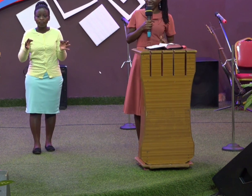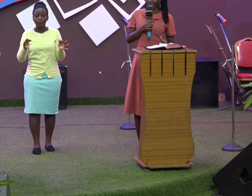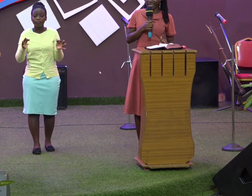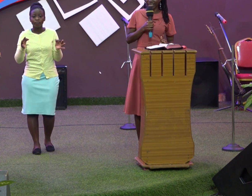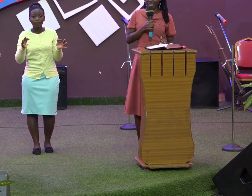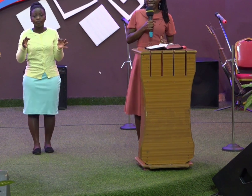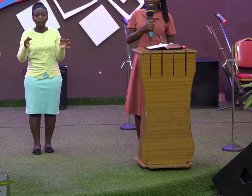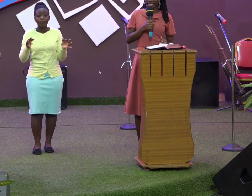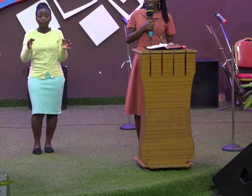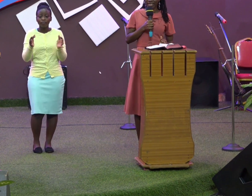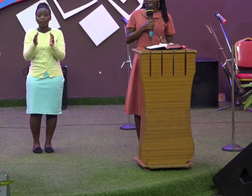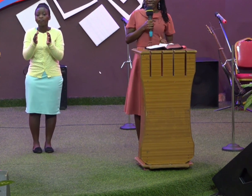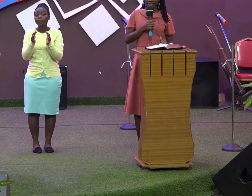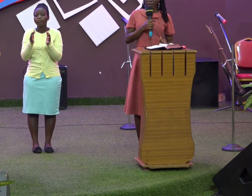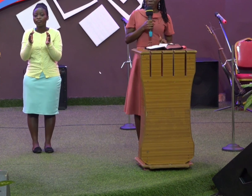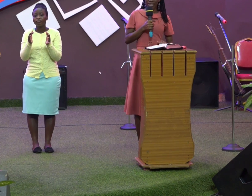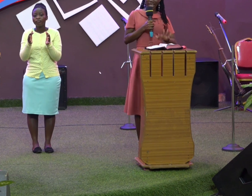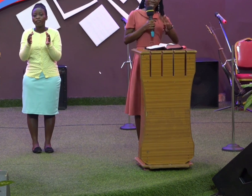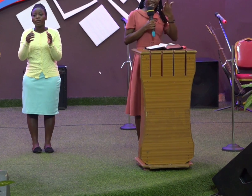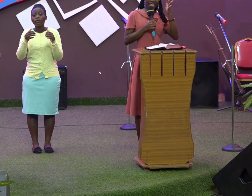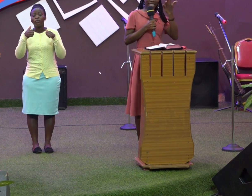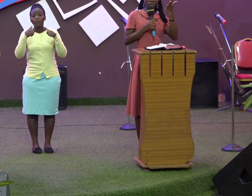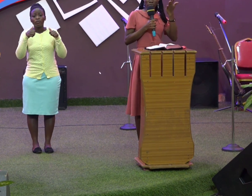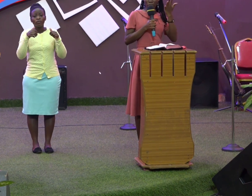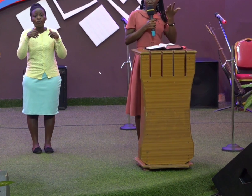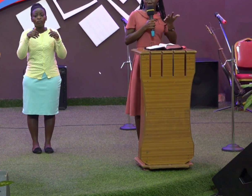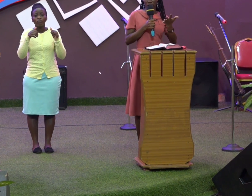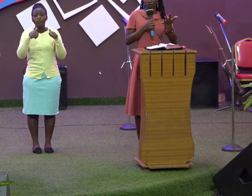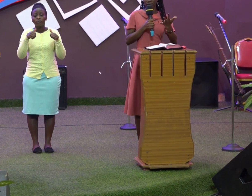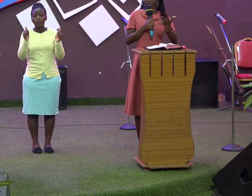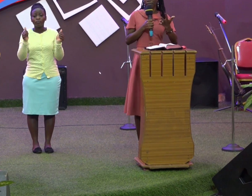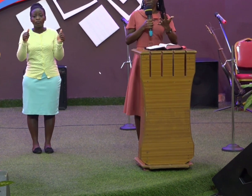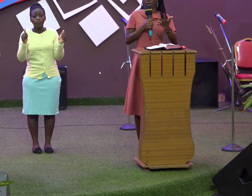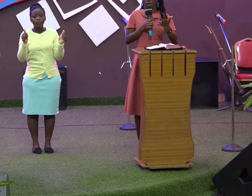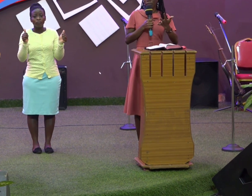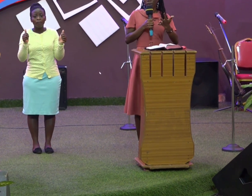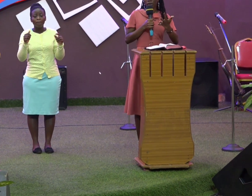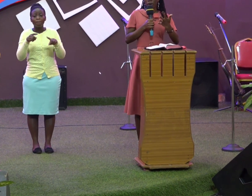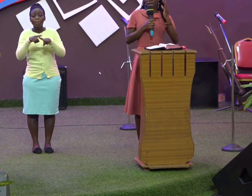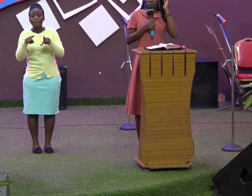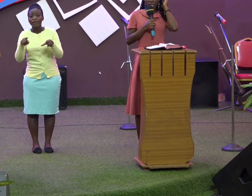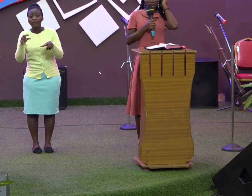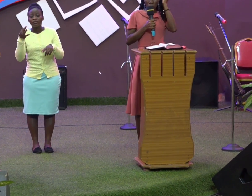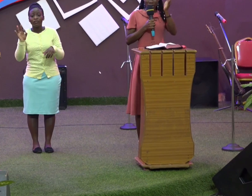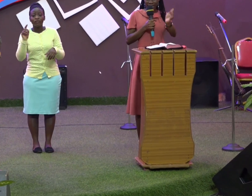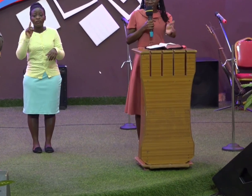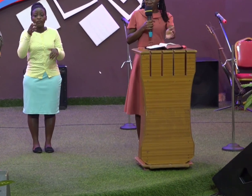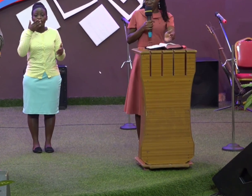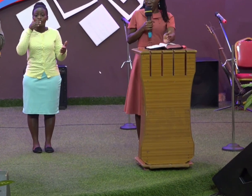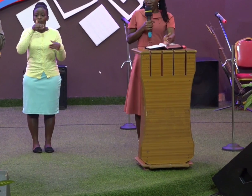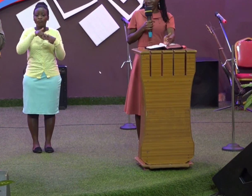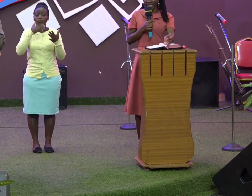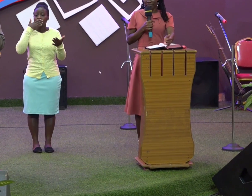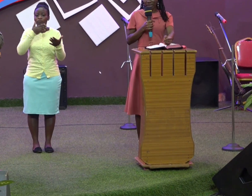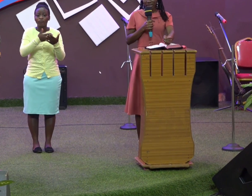you can't see. When they are shining, they seem to be precious. But when you are in a good state of